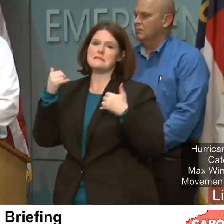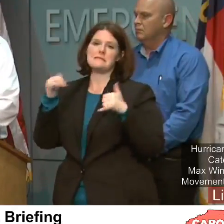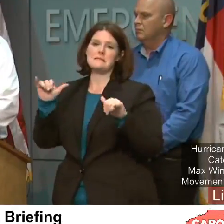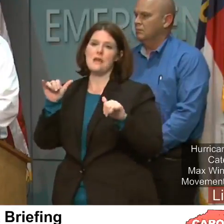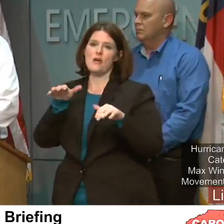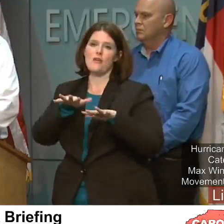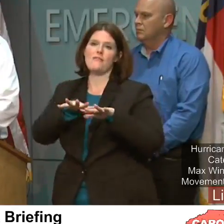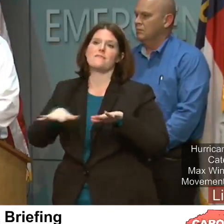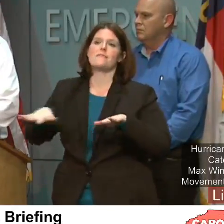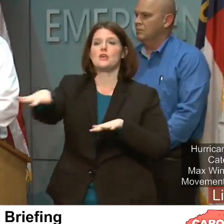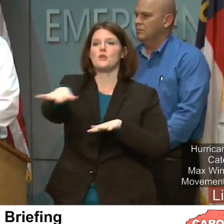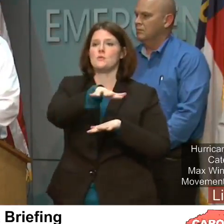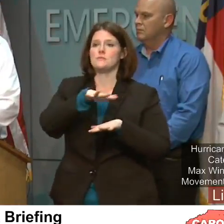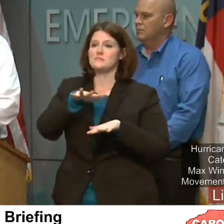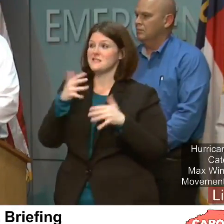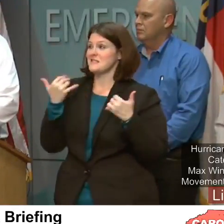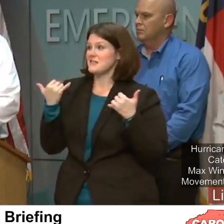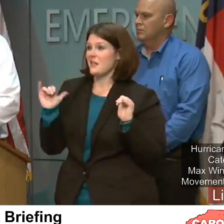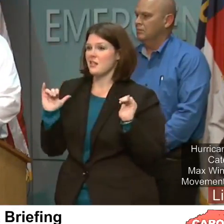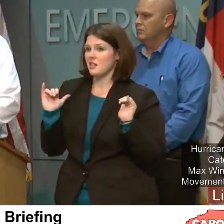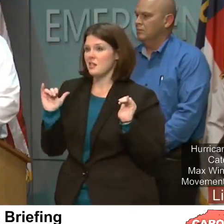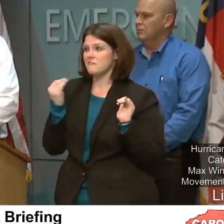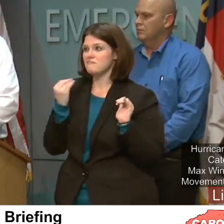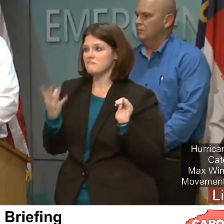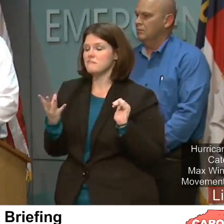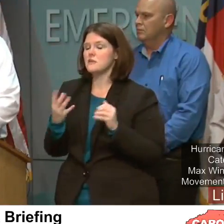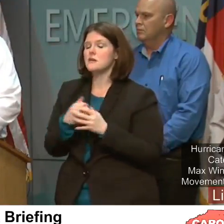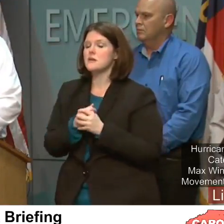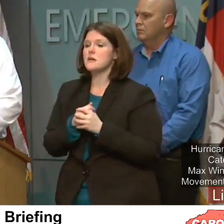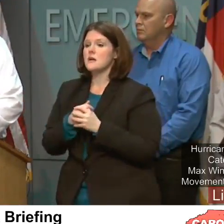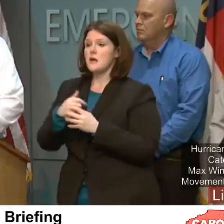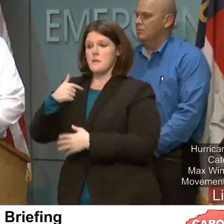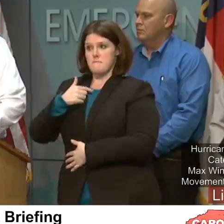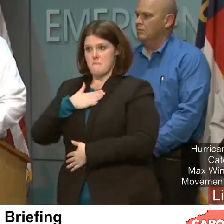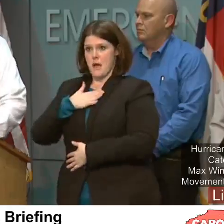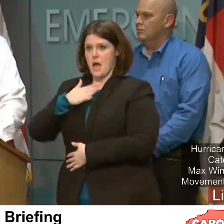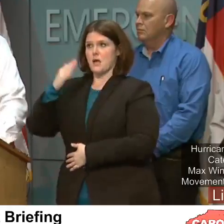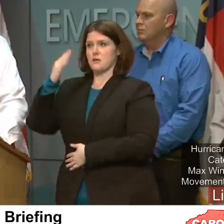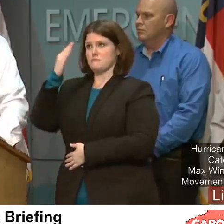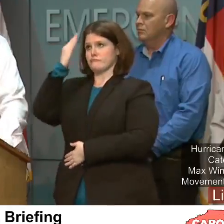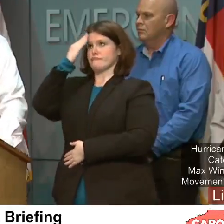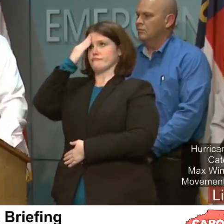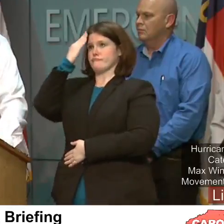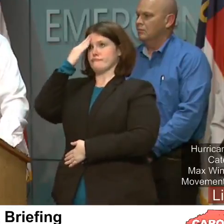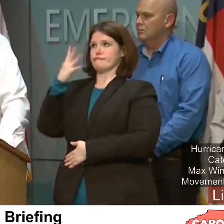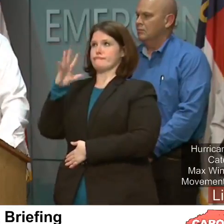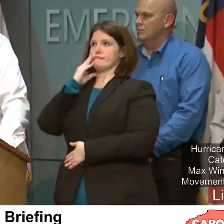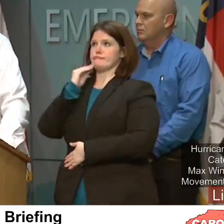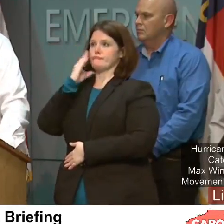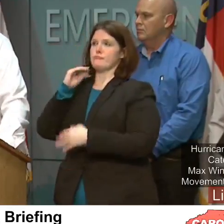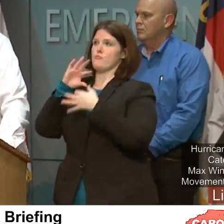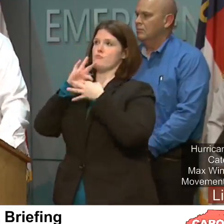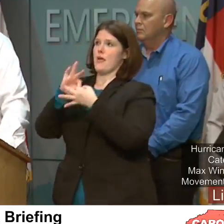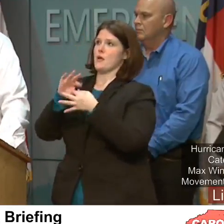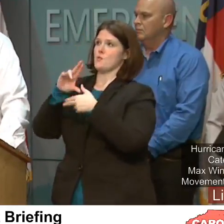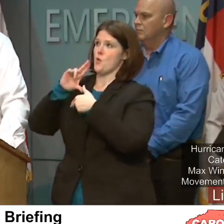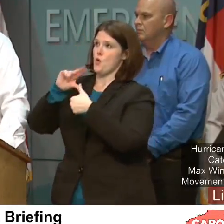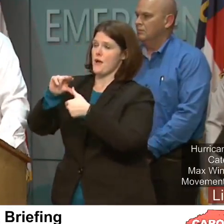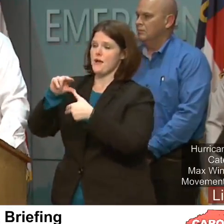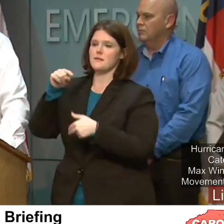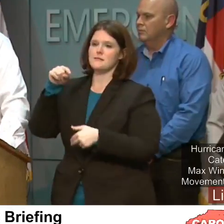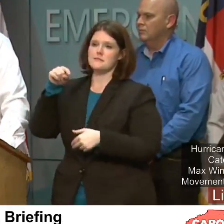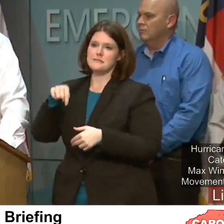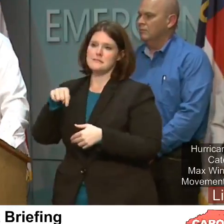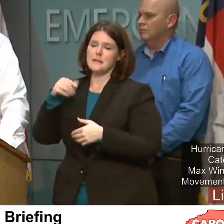field as I speak today. The thing that I know is the things that are associated with a hurricane like this are